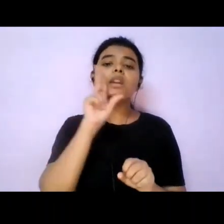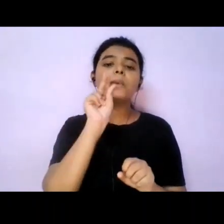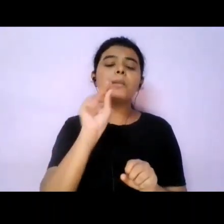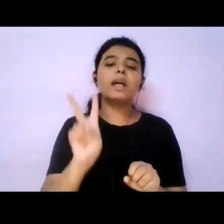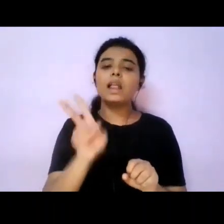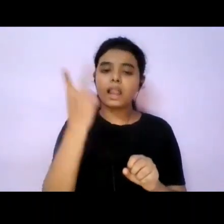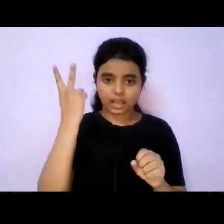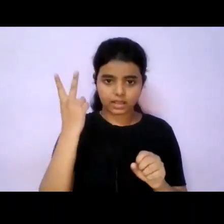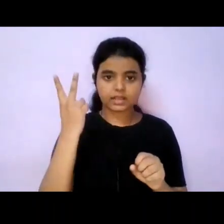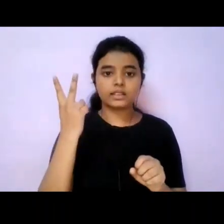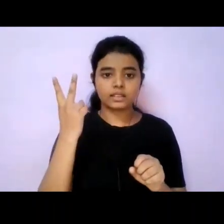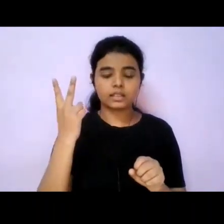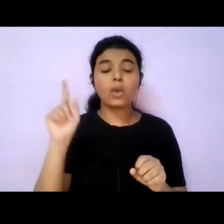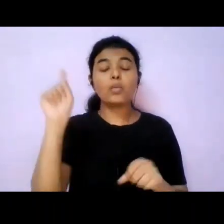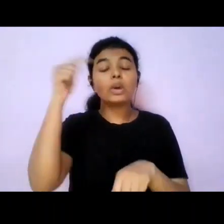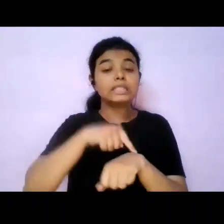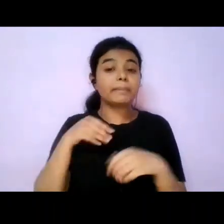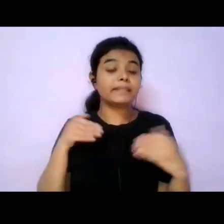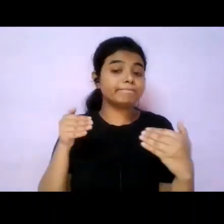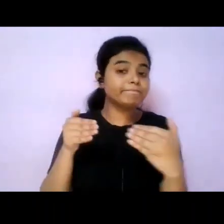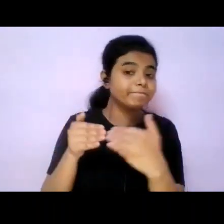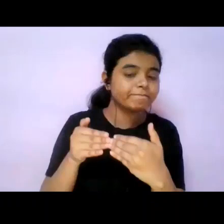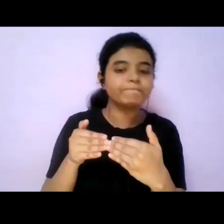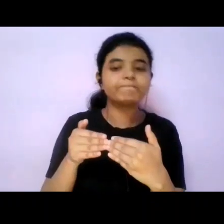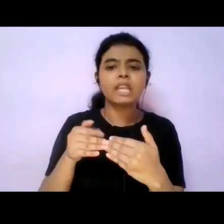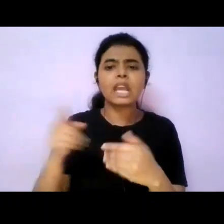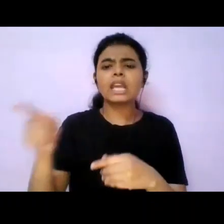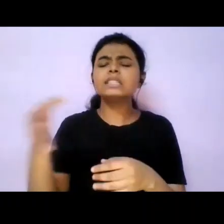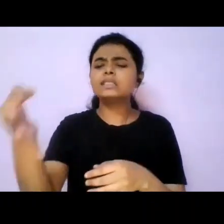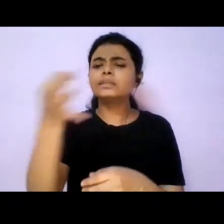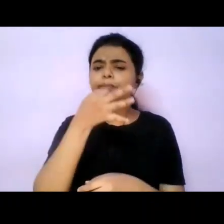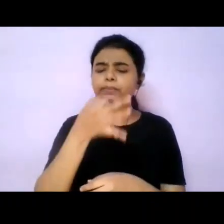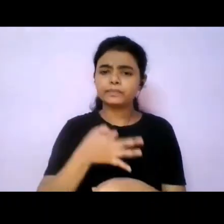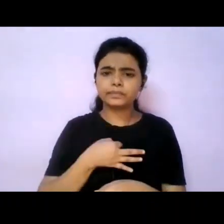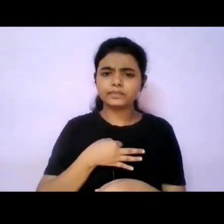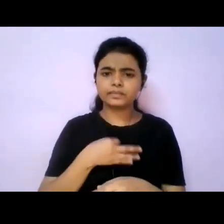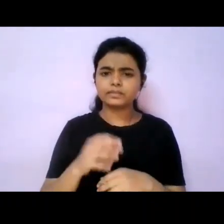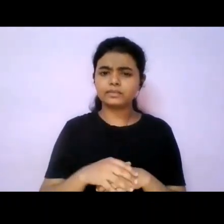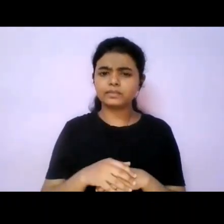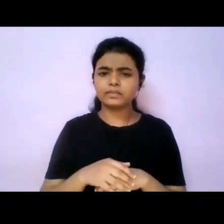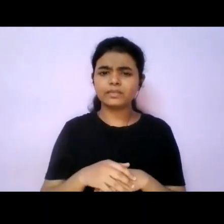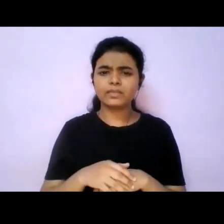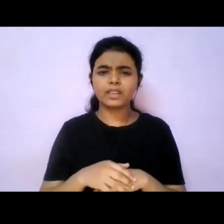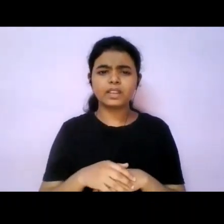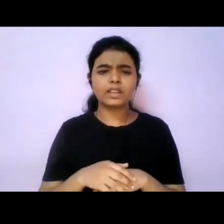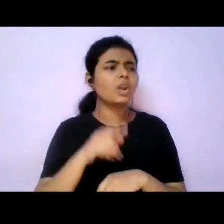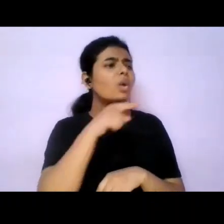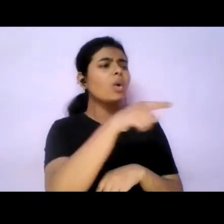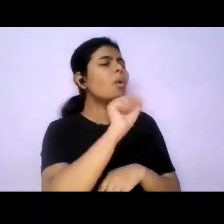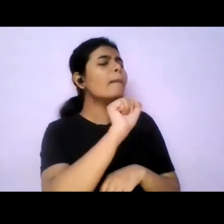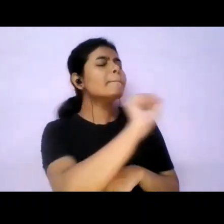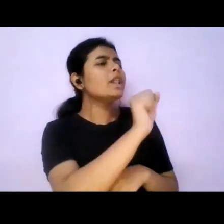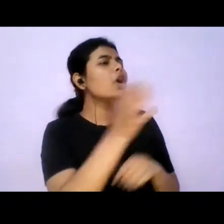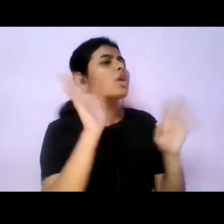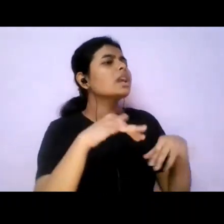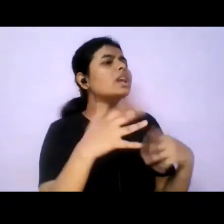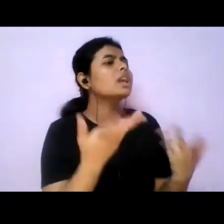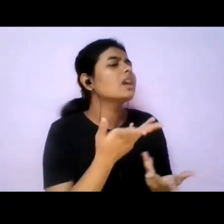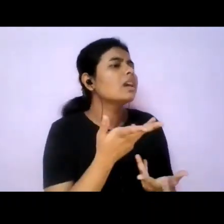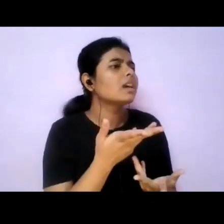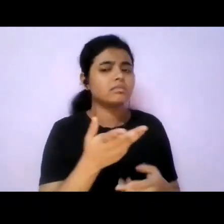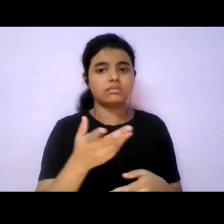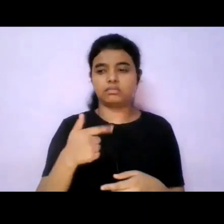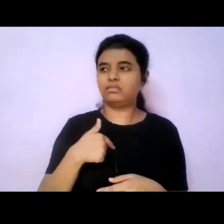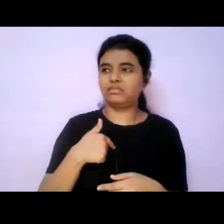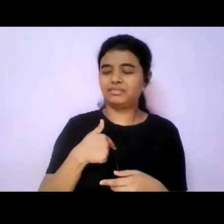when we first met, we went out for our first date, she asked me, who are you belonging to? That's my very bad